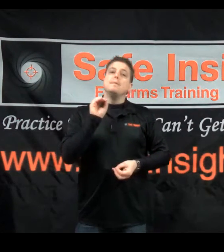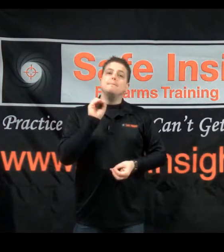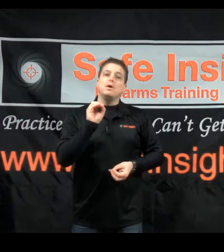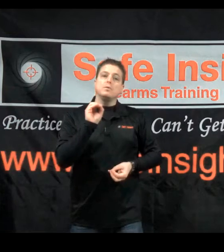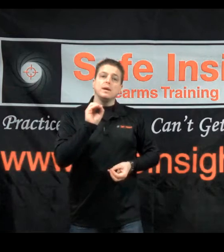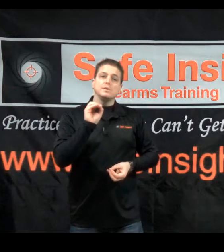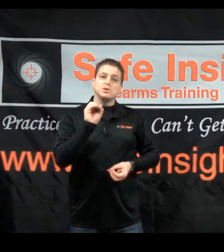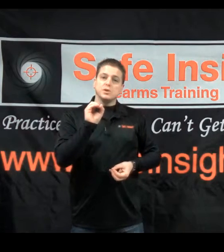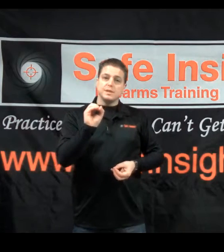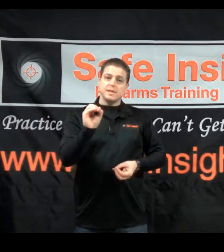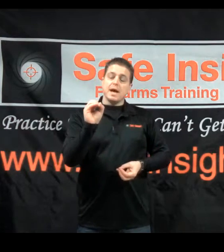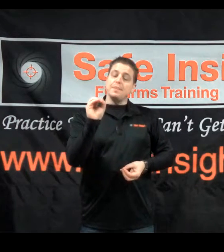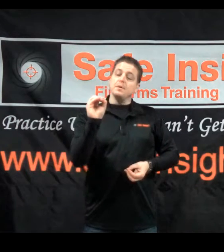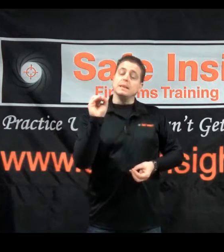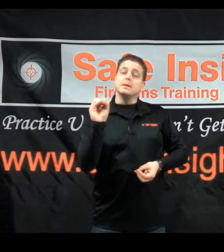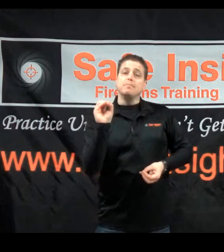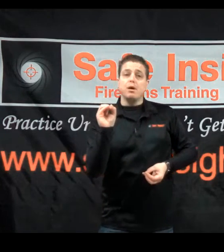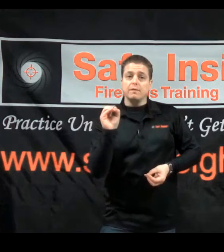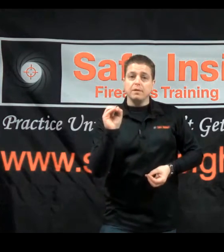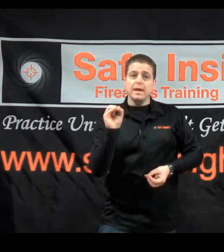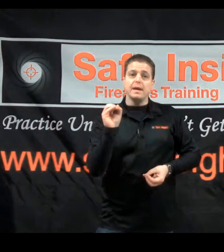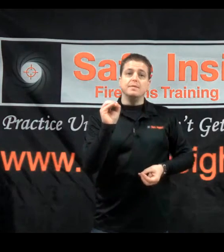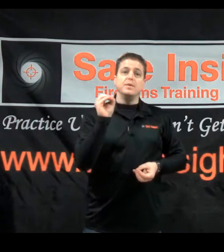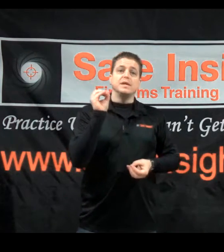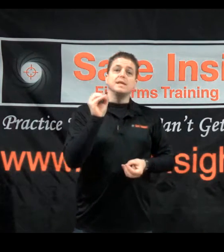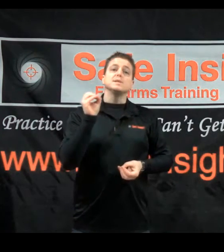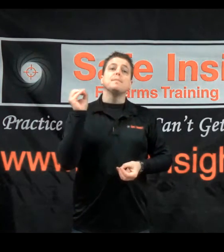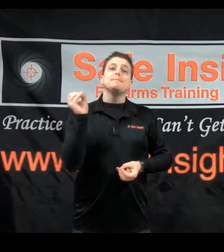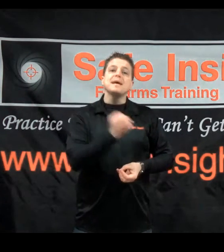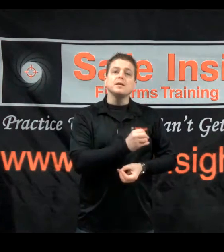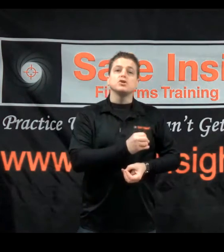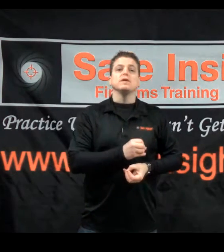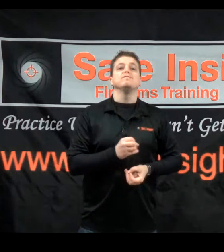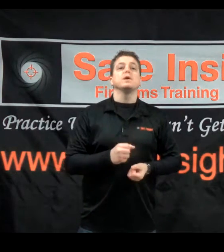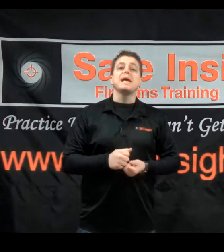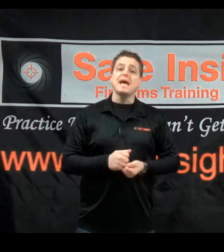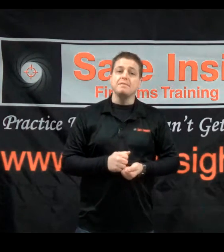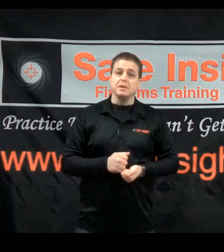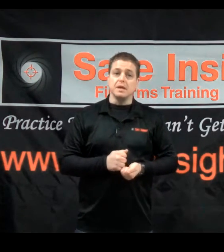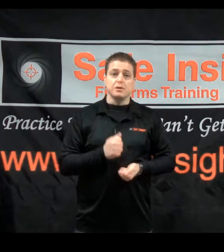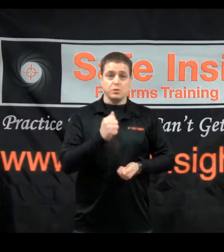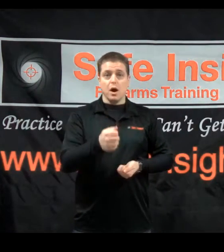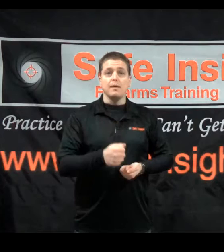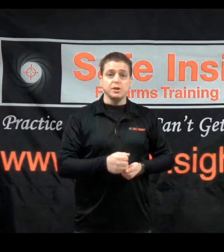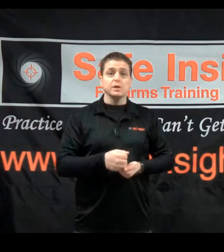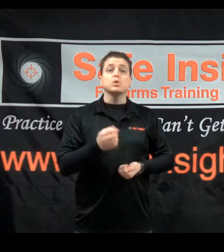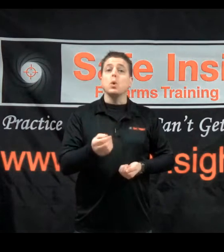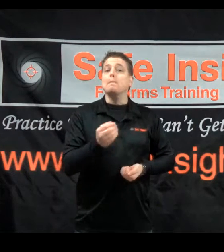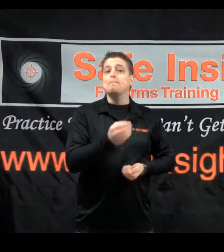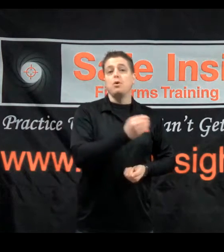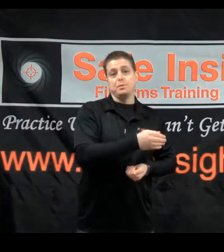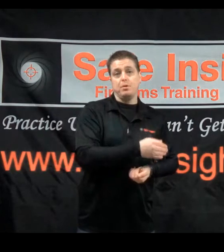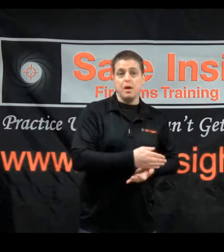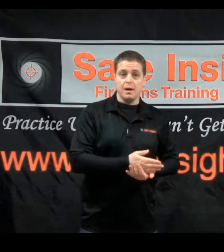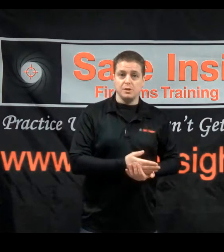ball rounds are just that. They're a little ball of lead that tends to penetrate very heavily through objects or multiple